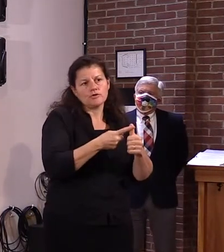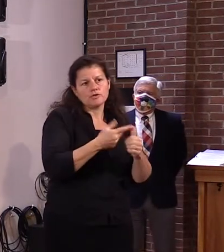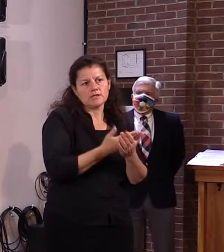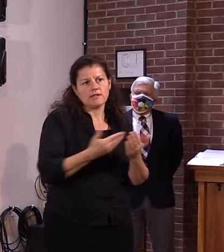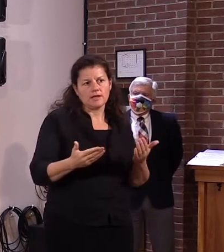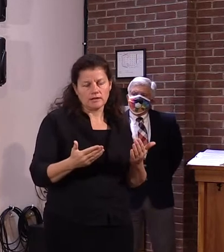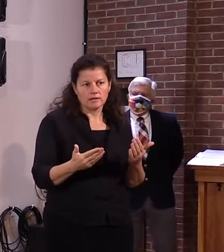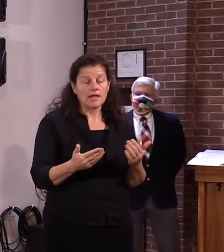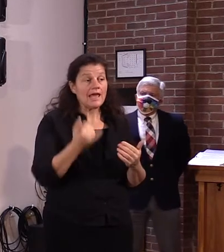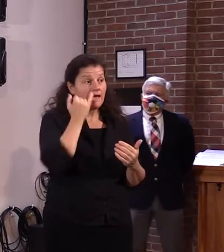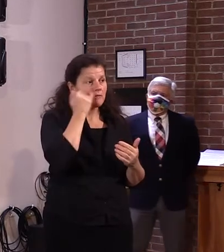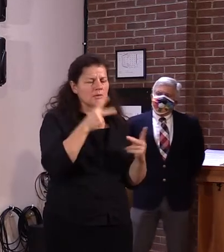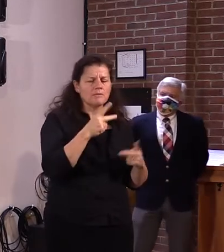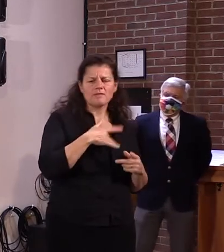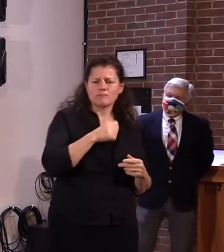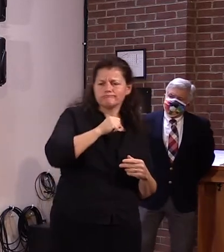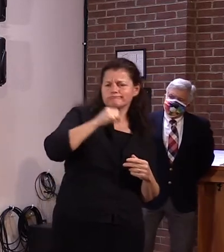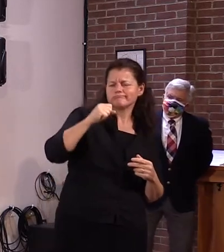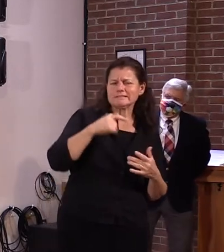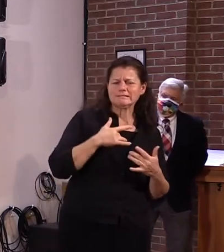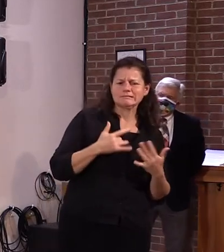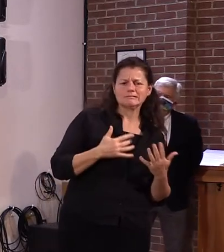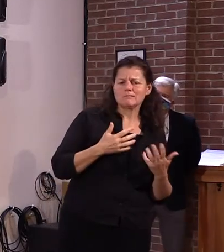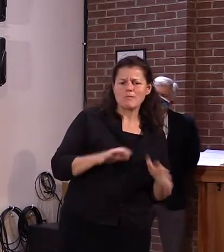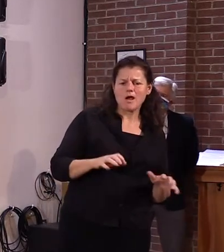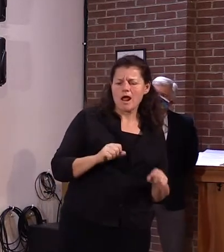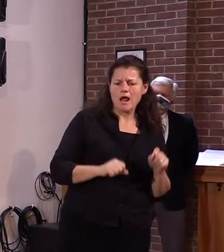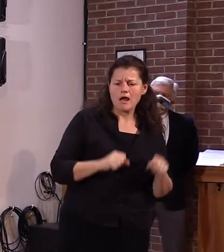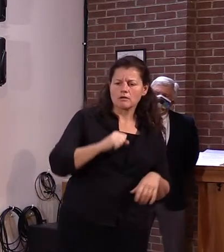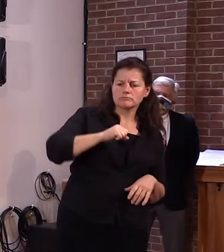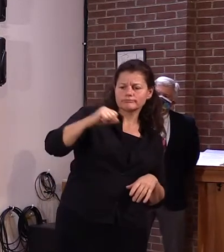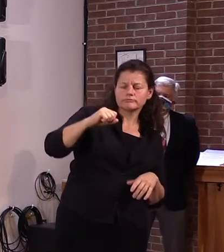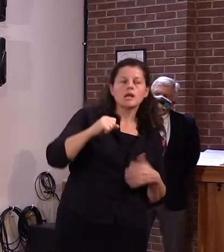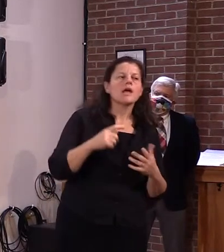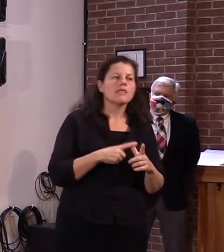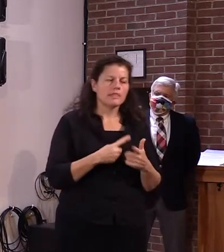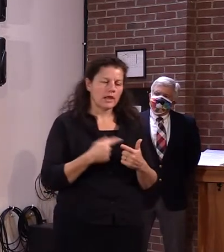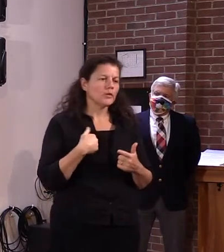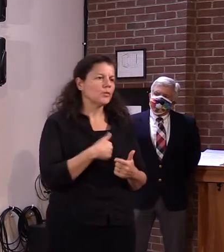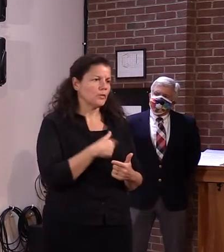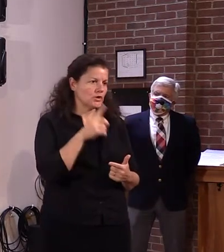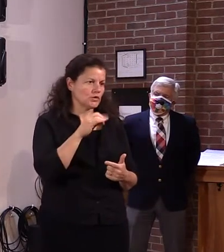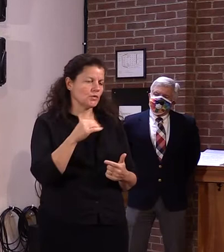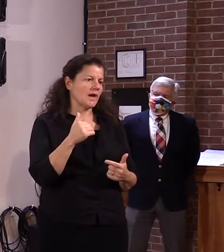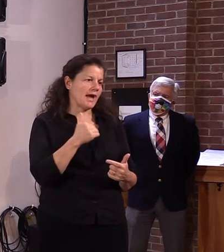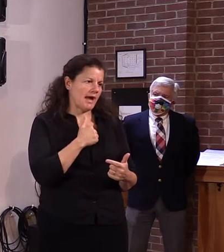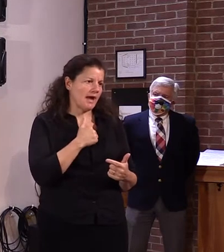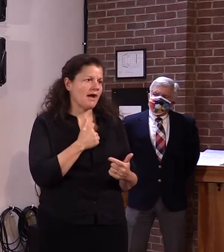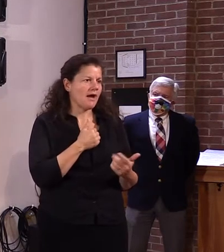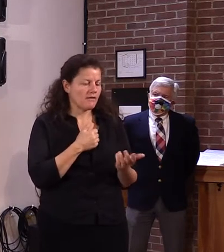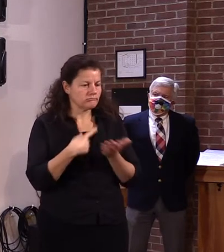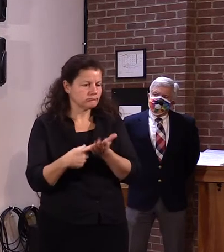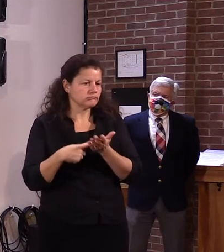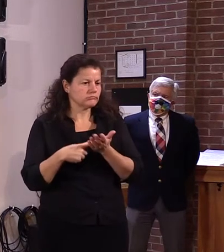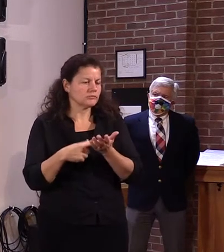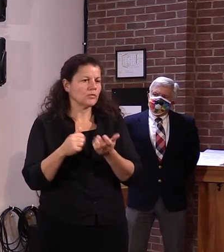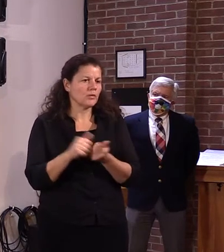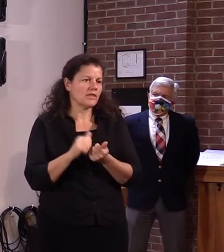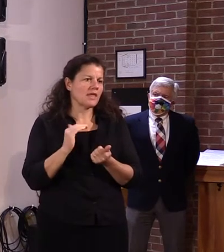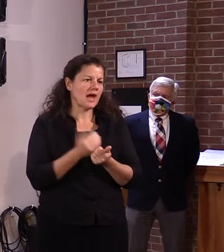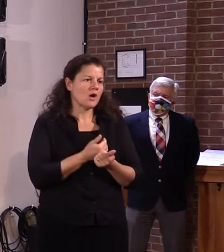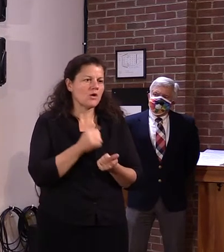residents hesitancy or reticence to that. We do have close communication with the Attorney General's